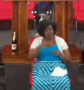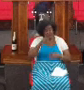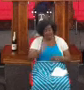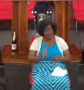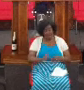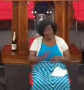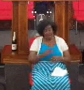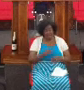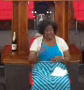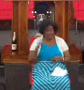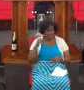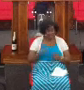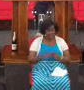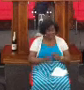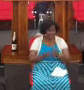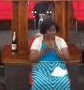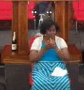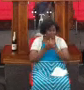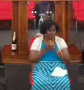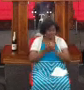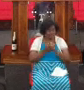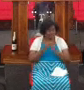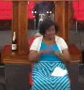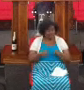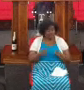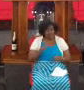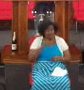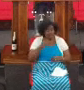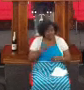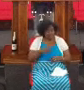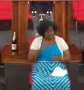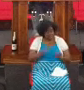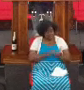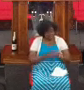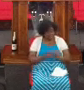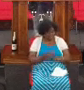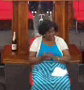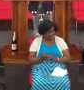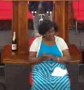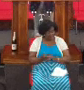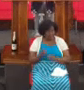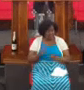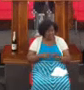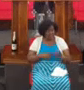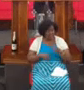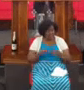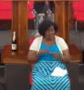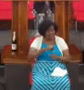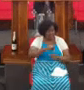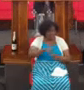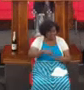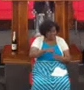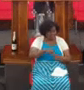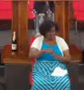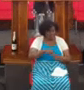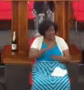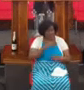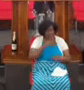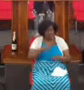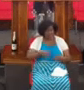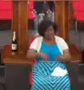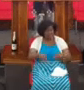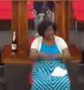they refused that. But not our Jesus. He couldn't come into a situation and not reach out